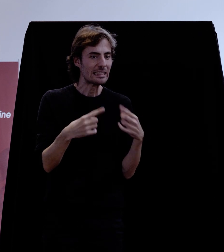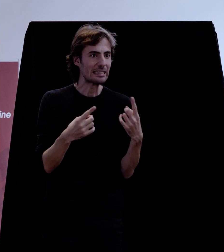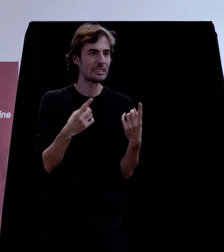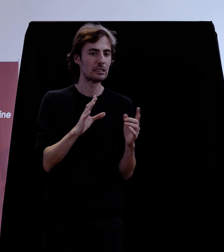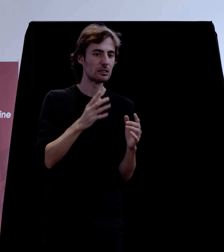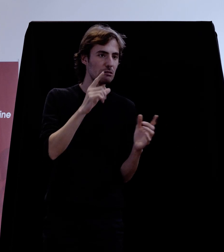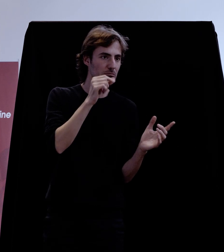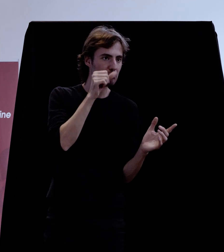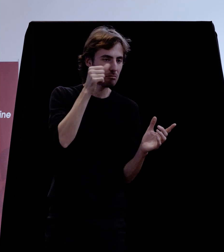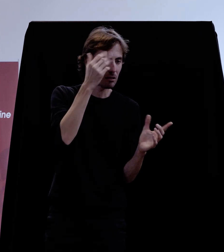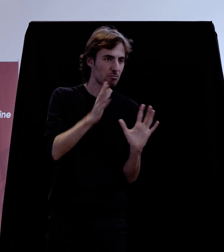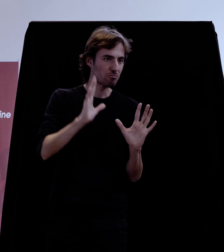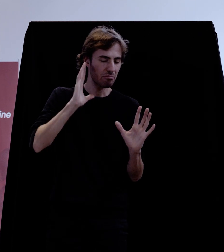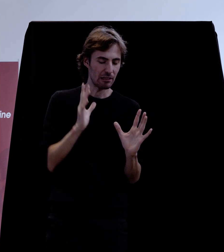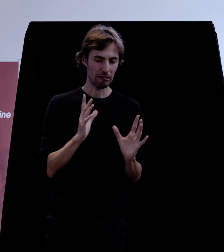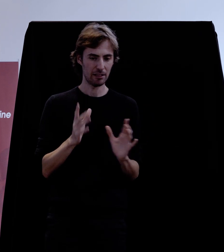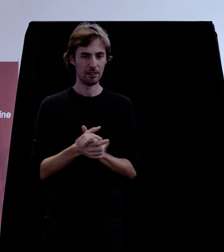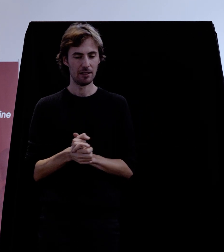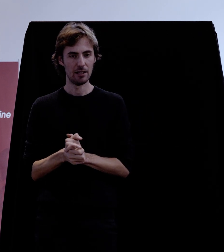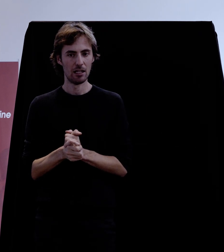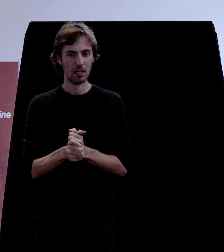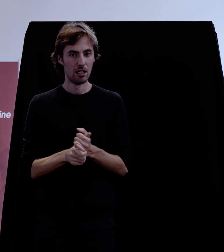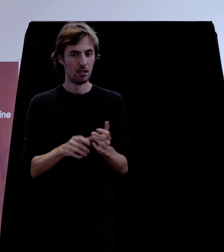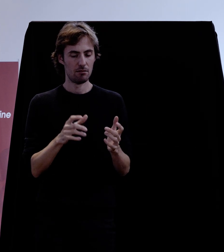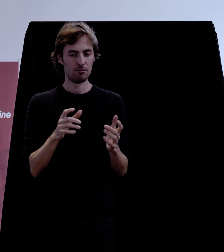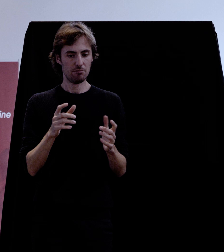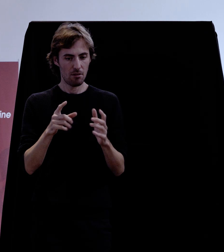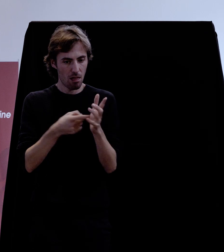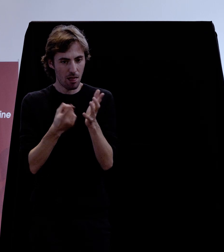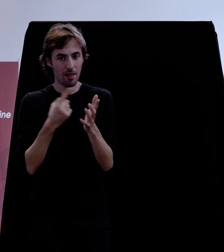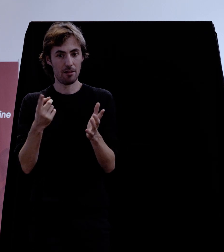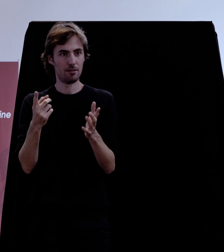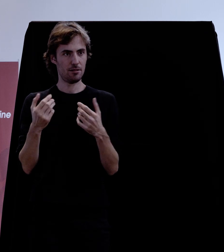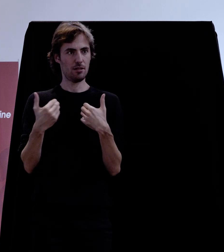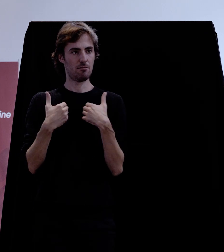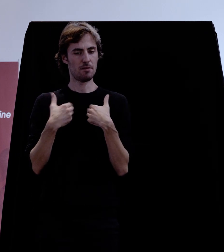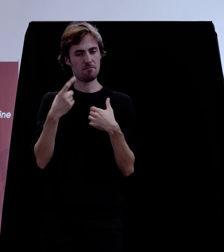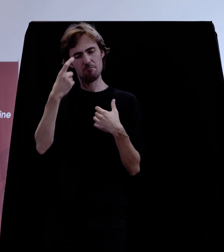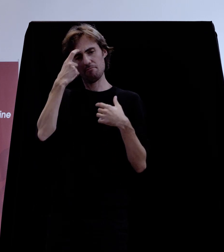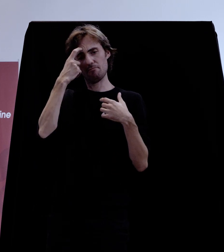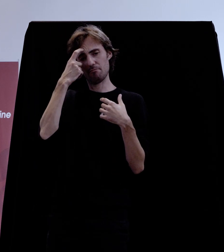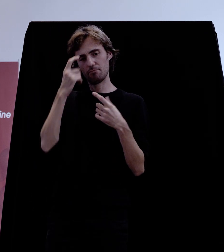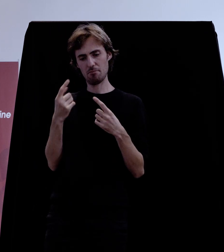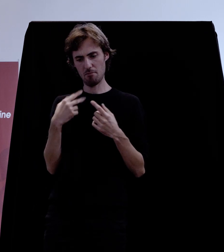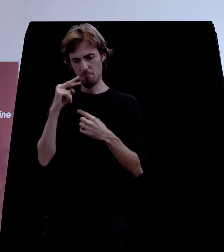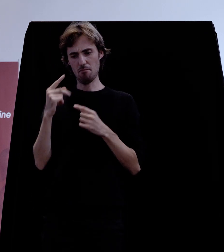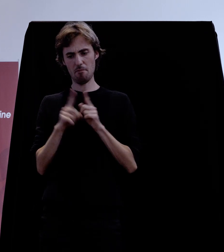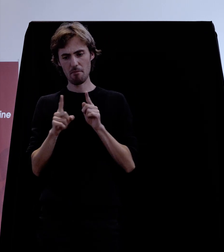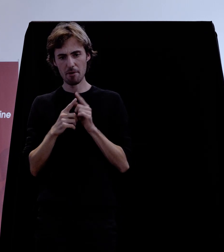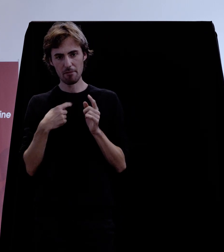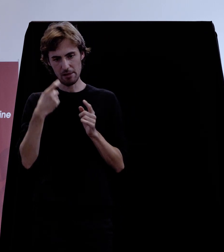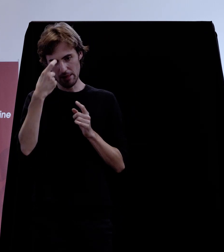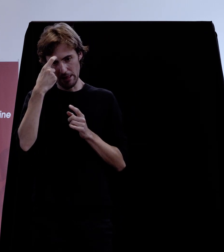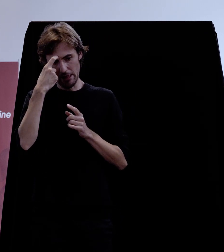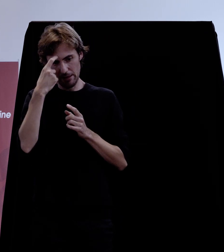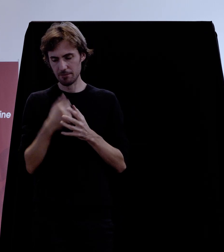Well, it occurred to me that I'm obsessed by stuff too. I just don't let people know how obsessed I am. But if you have something that you're interested in, why